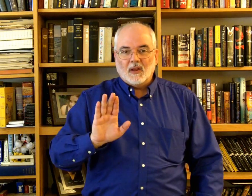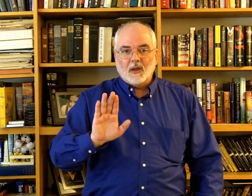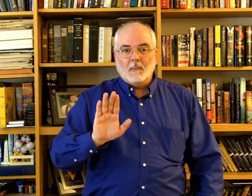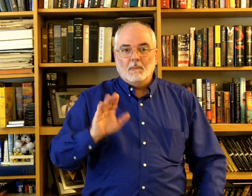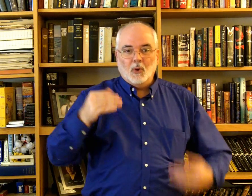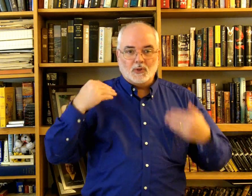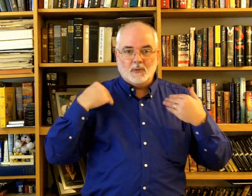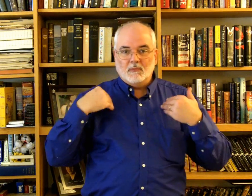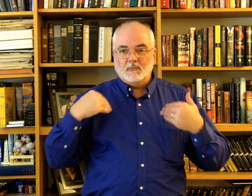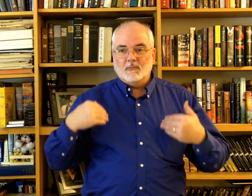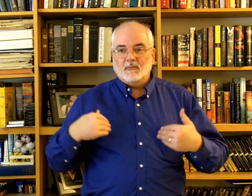bosom